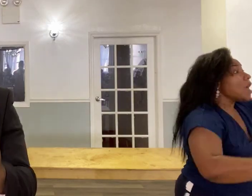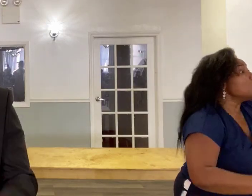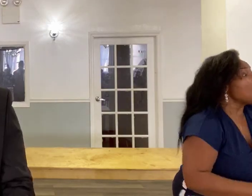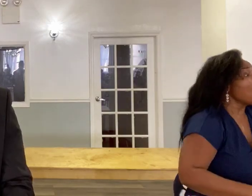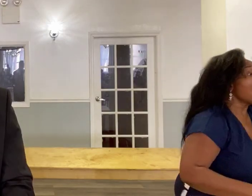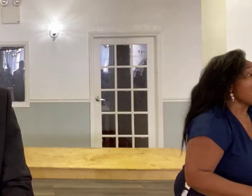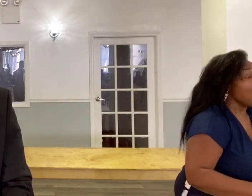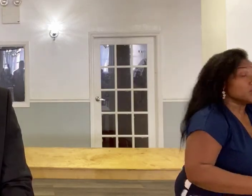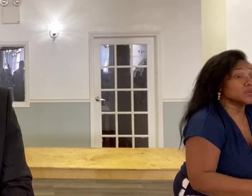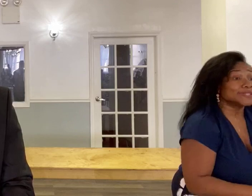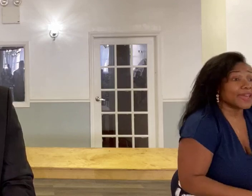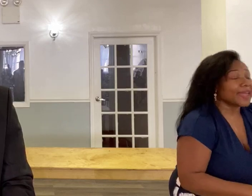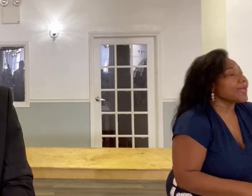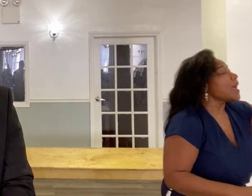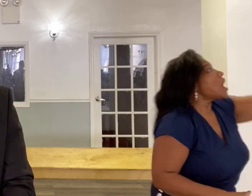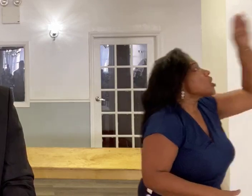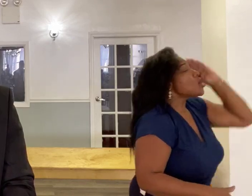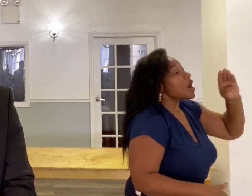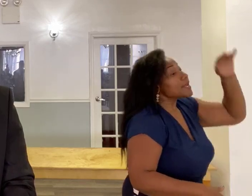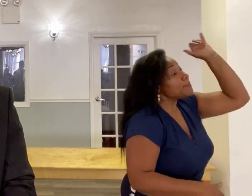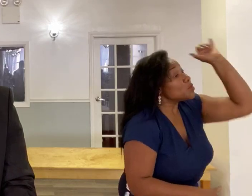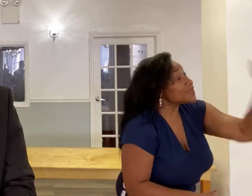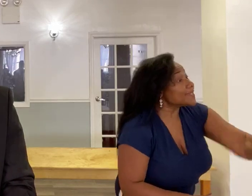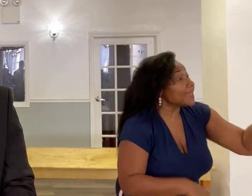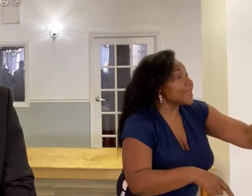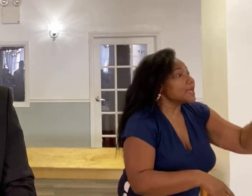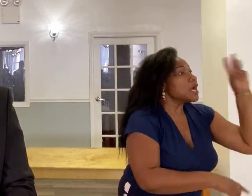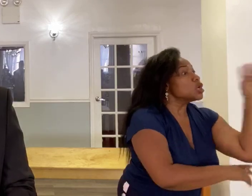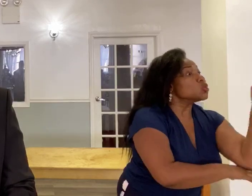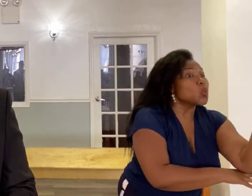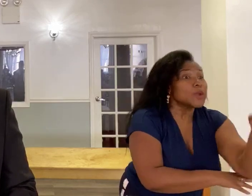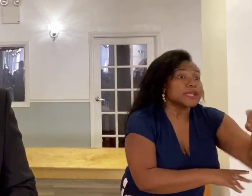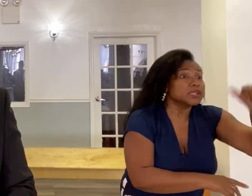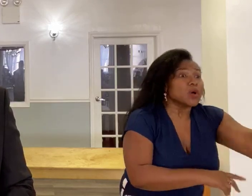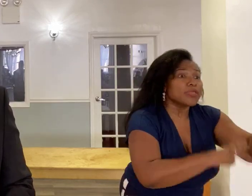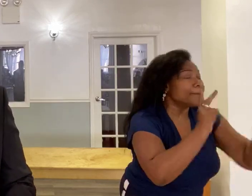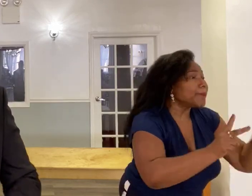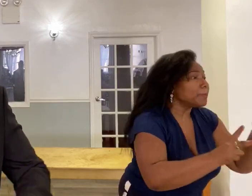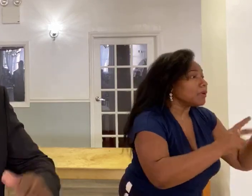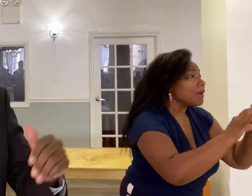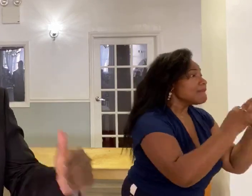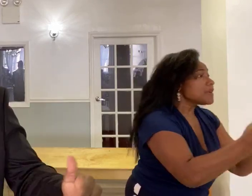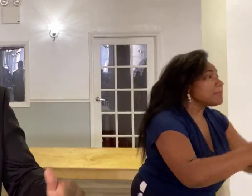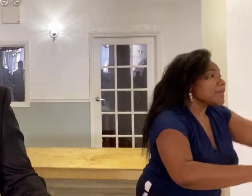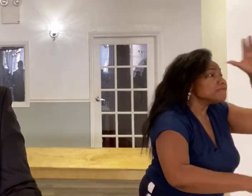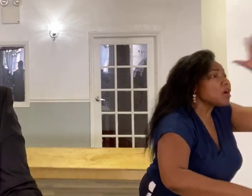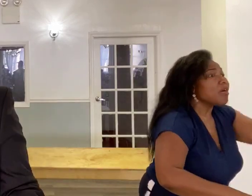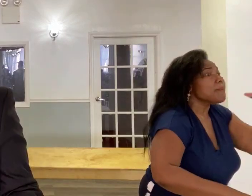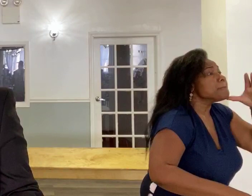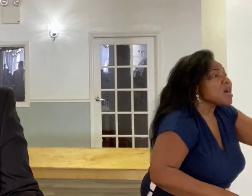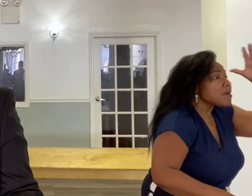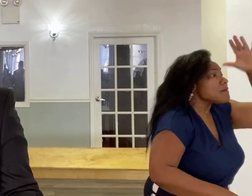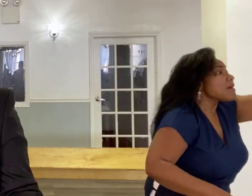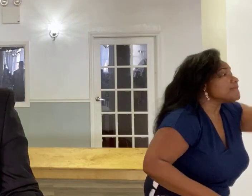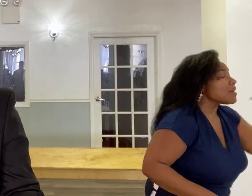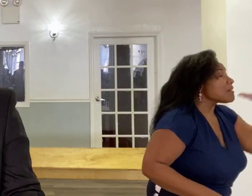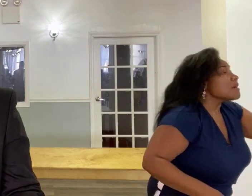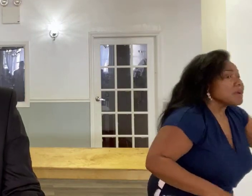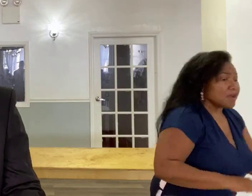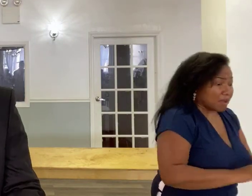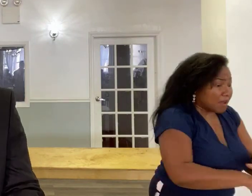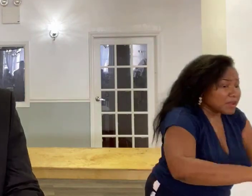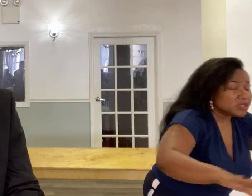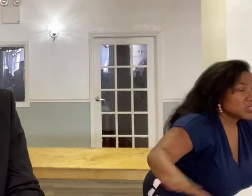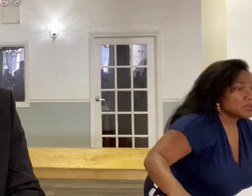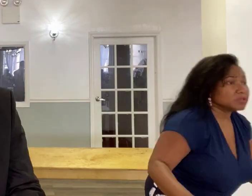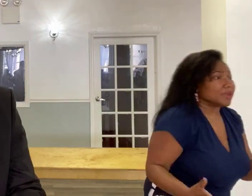show up for Saturday, and for Sunday, we are looking forward to rejoicing in Christ together. We'll